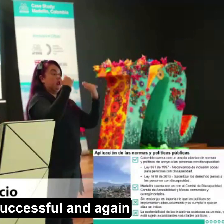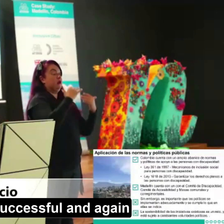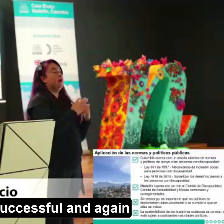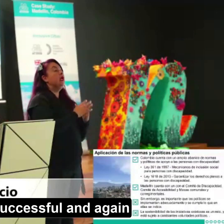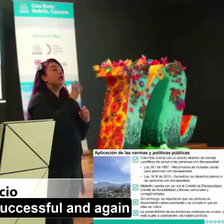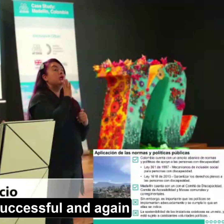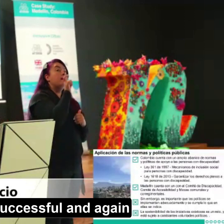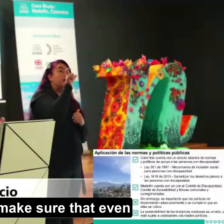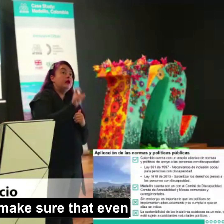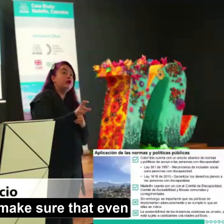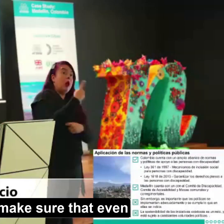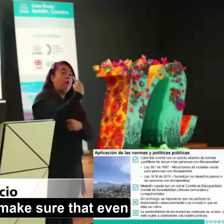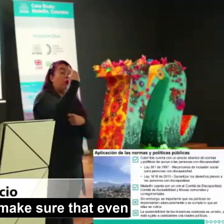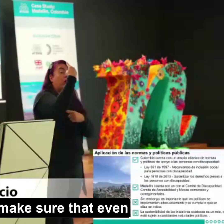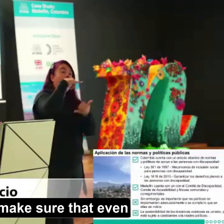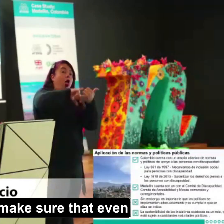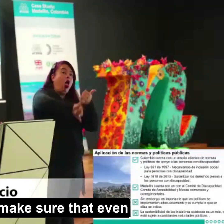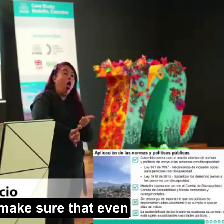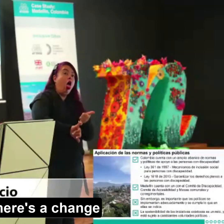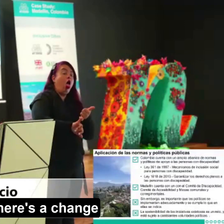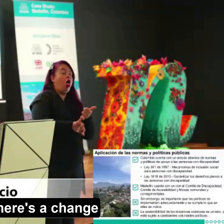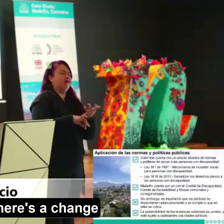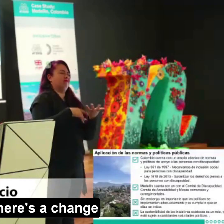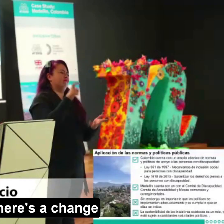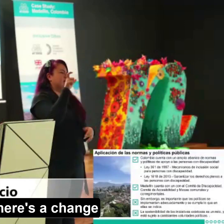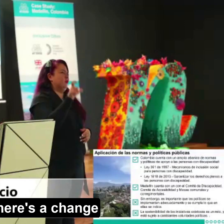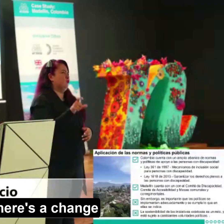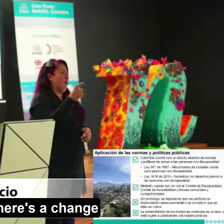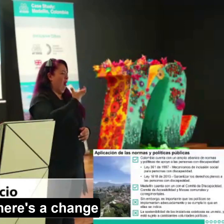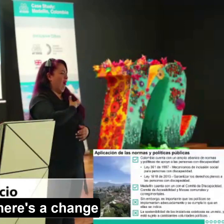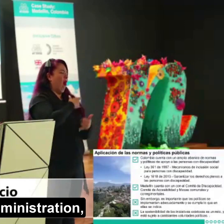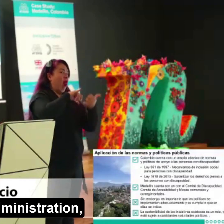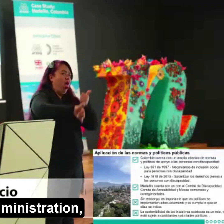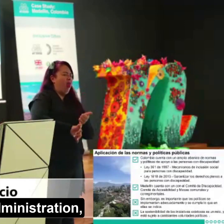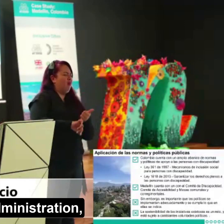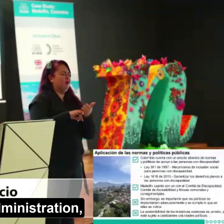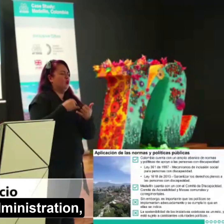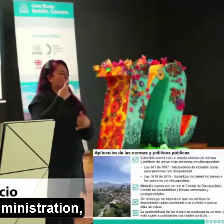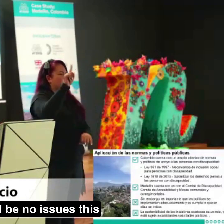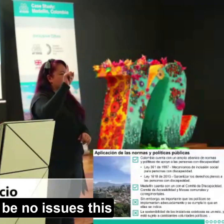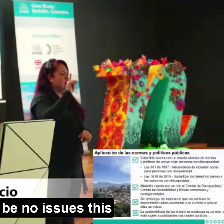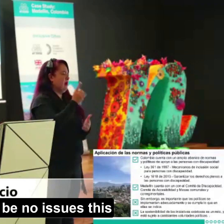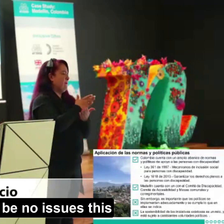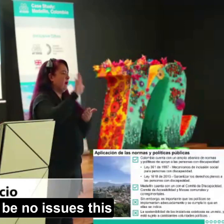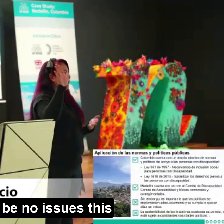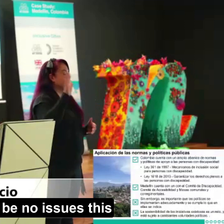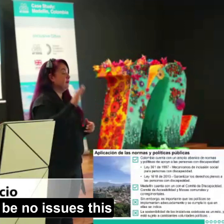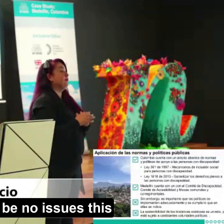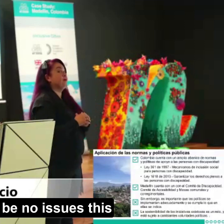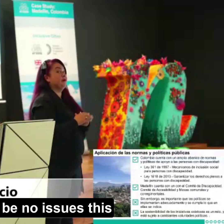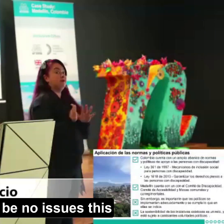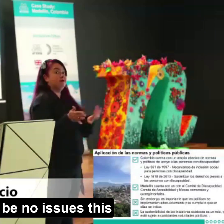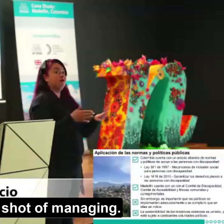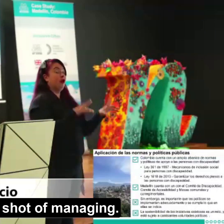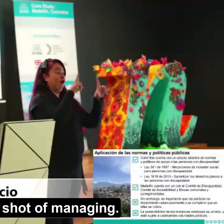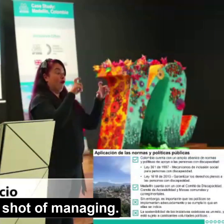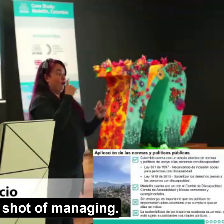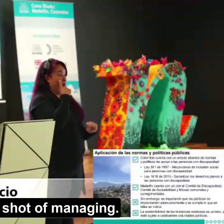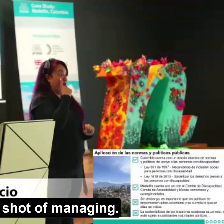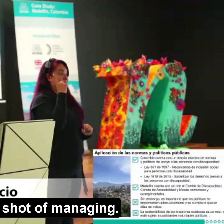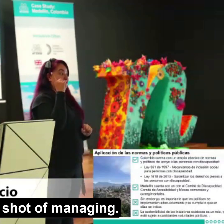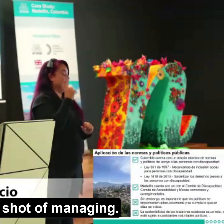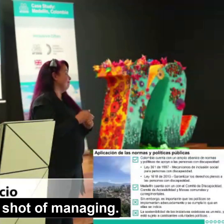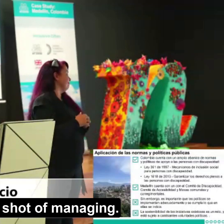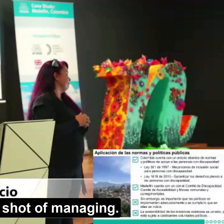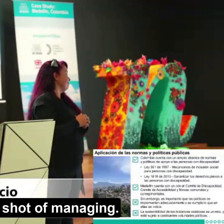successful. And again, we need to make sure that even when there's a change of administration, there will be no issues. This is